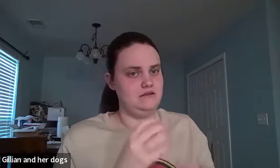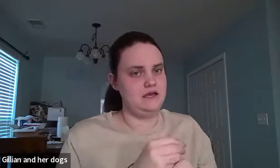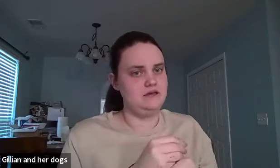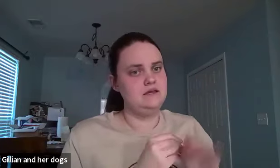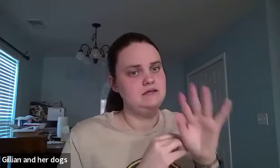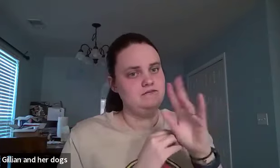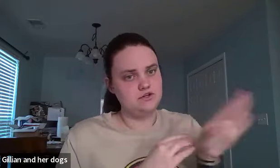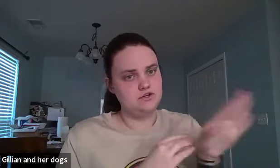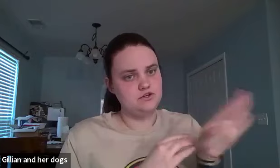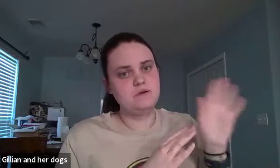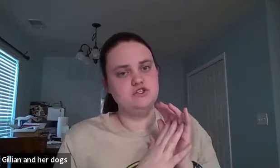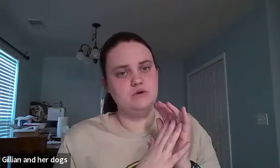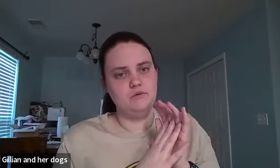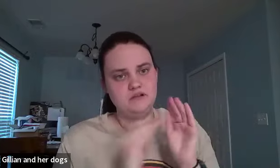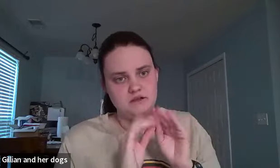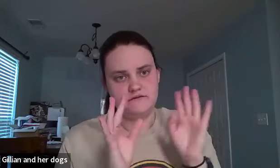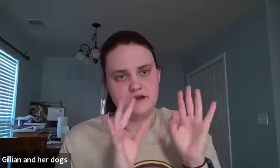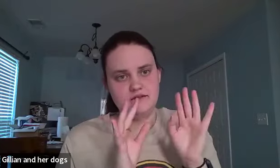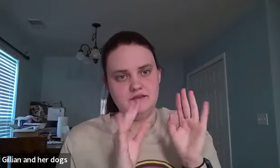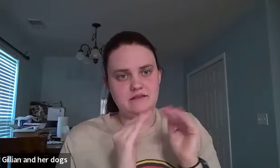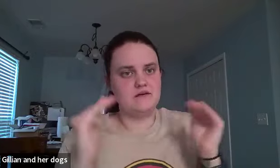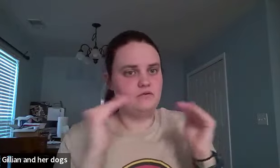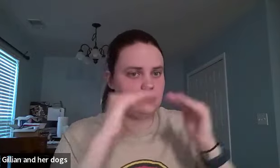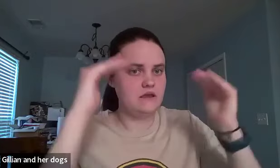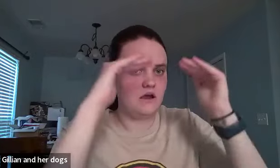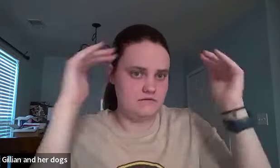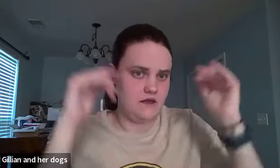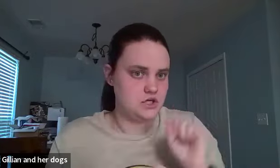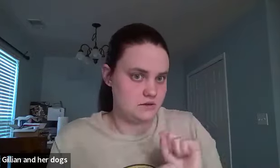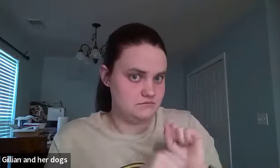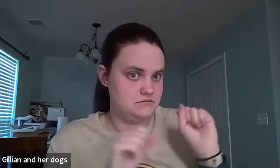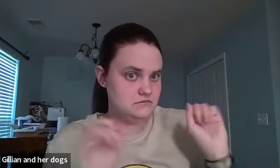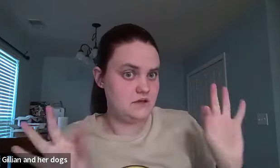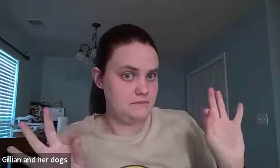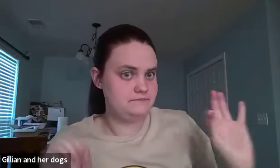adding like fingerspelling to help clarify the leveling of that job. Okay.